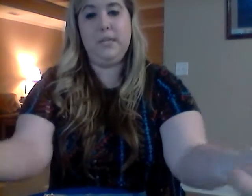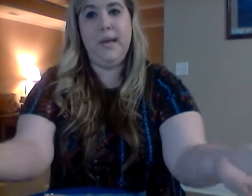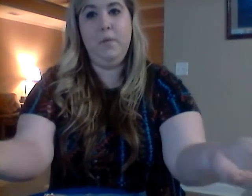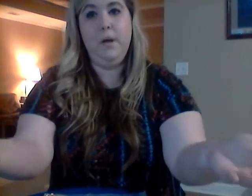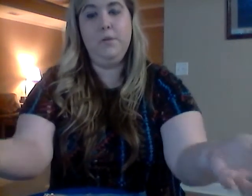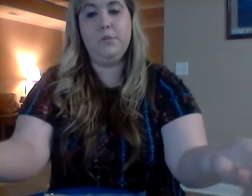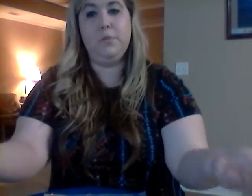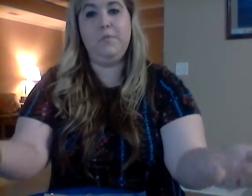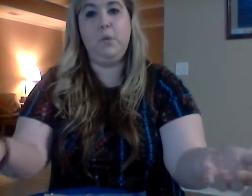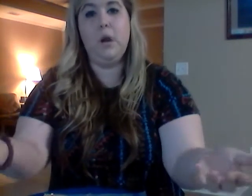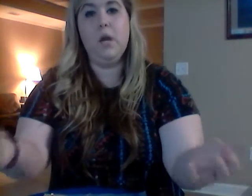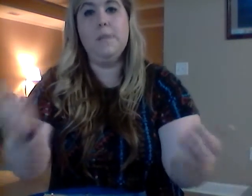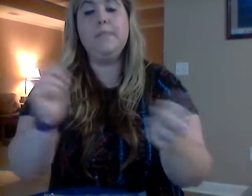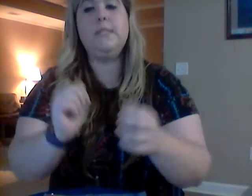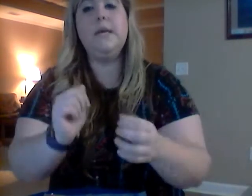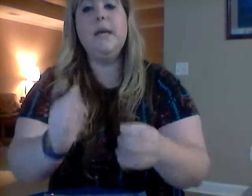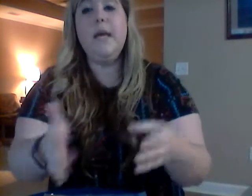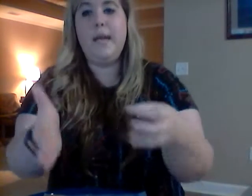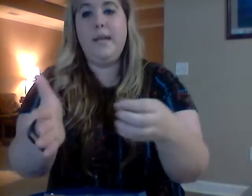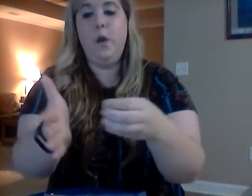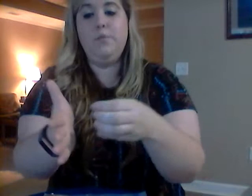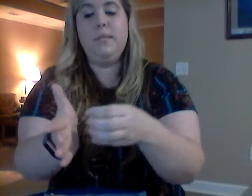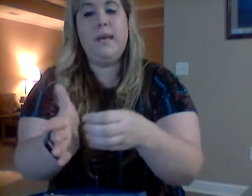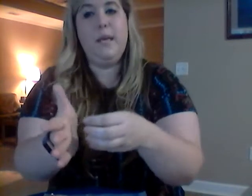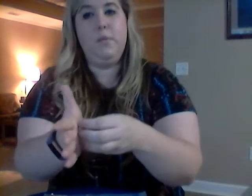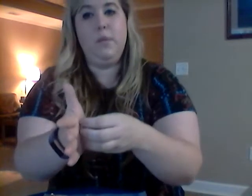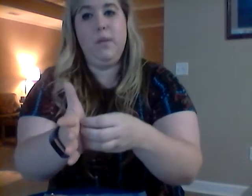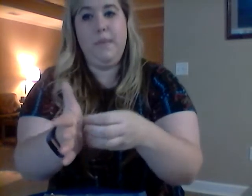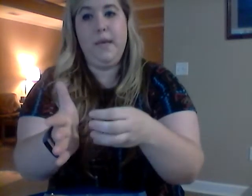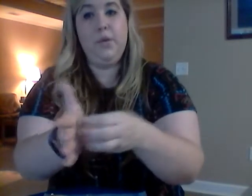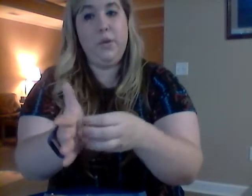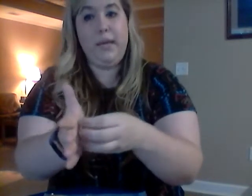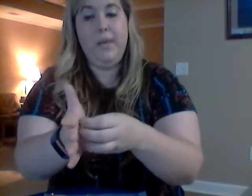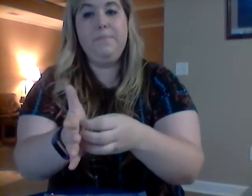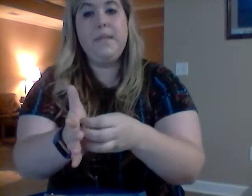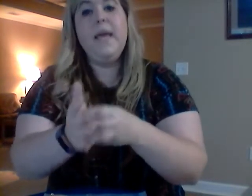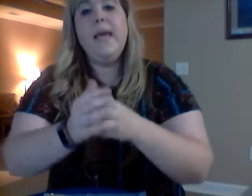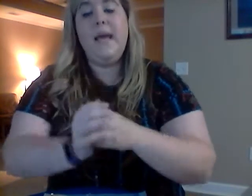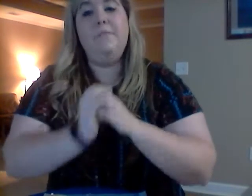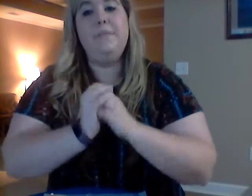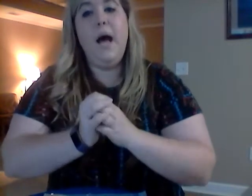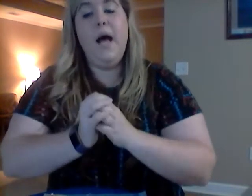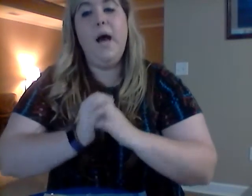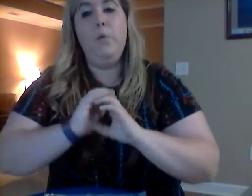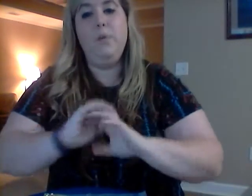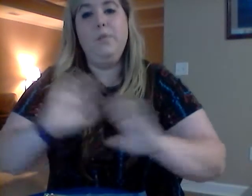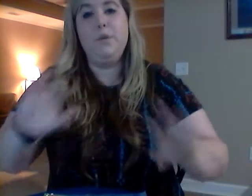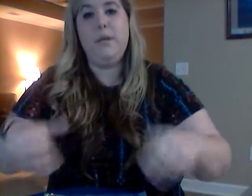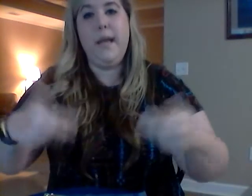the elbows or the forearms, and in hopes that he will emit cookie. If not, I will move to a